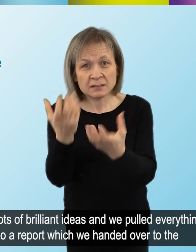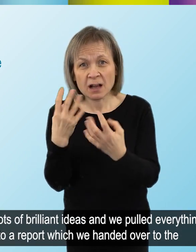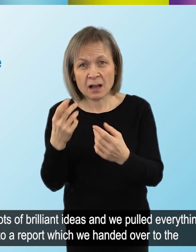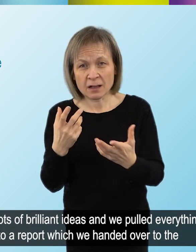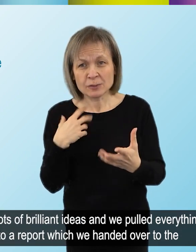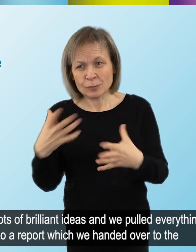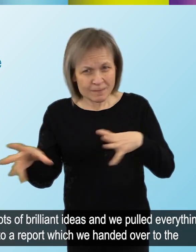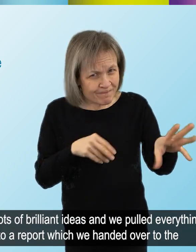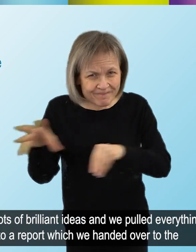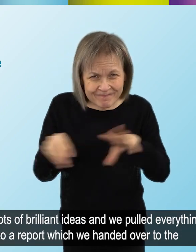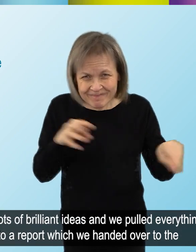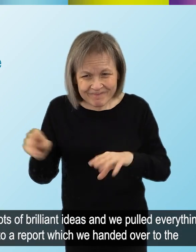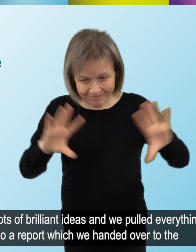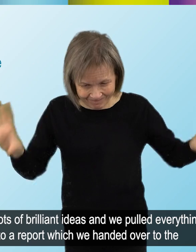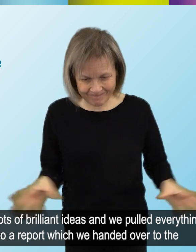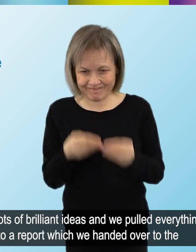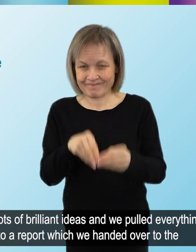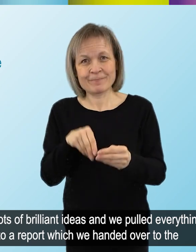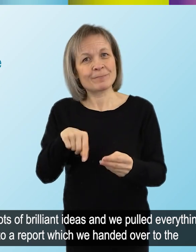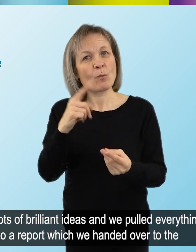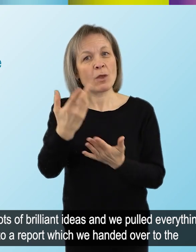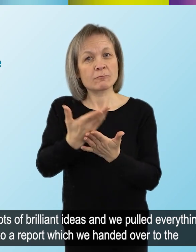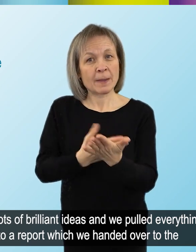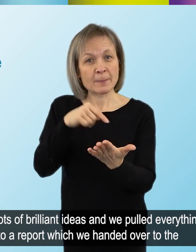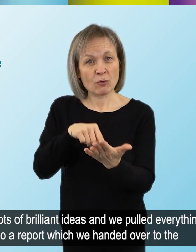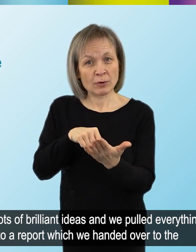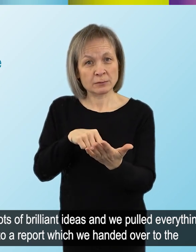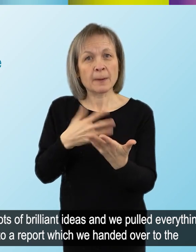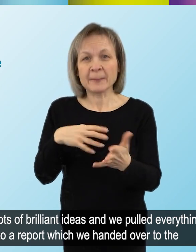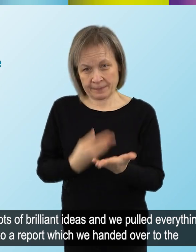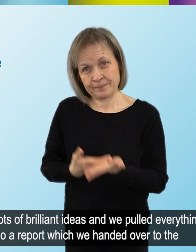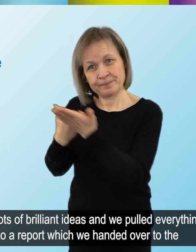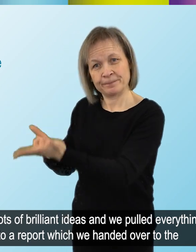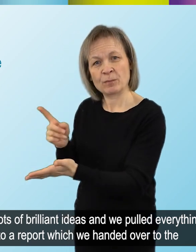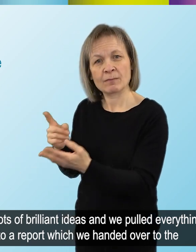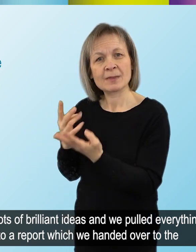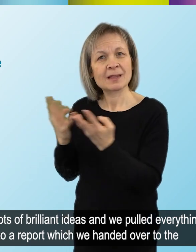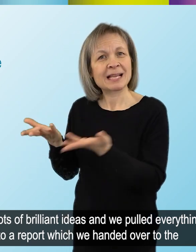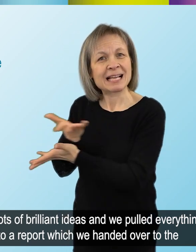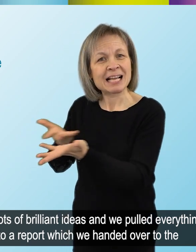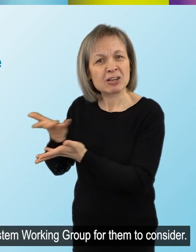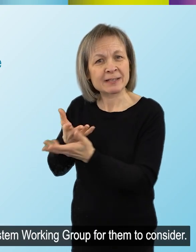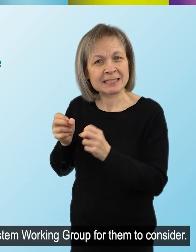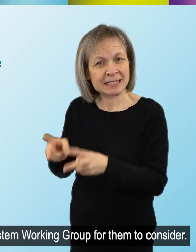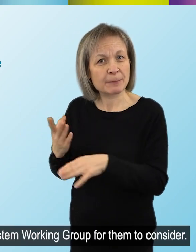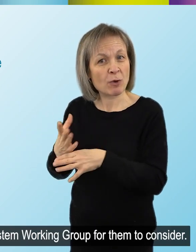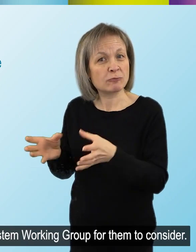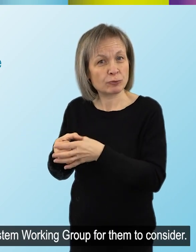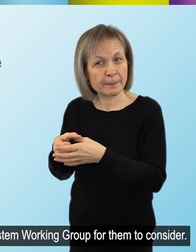They have had lots of brilliant ideas, and we pulled everything together into a report which we handed over to the Hearings System Working Group